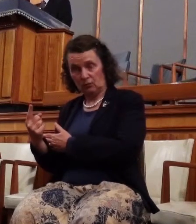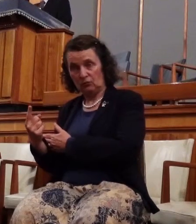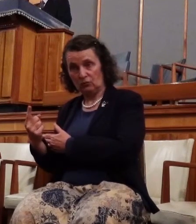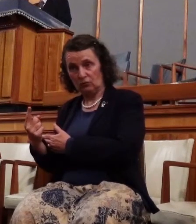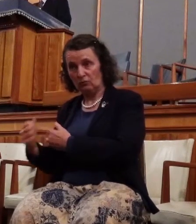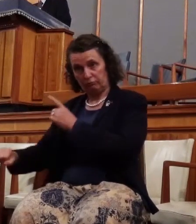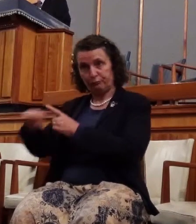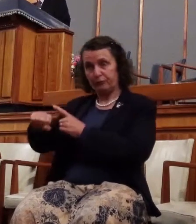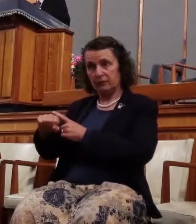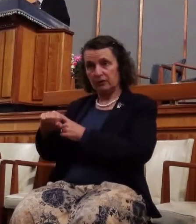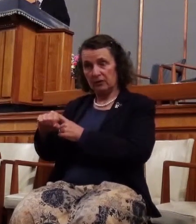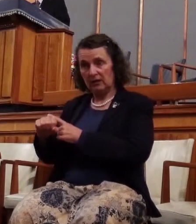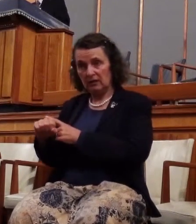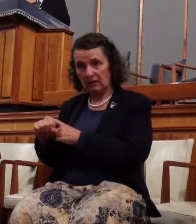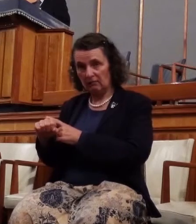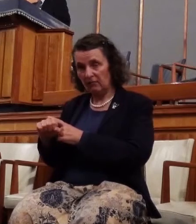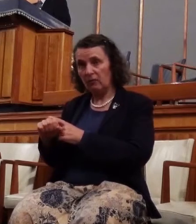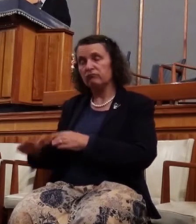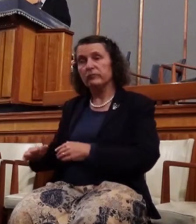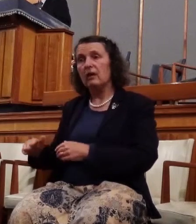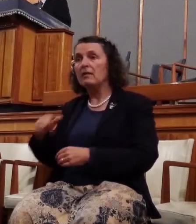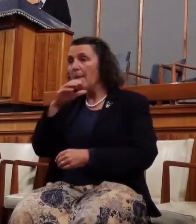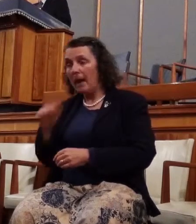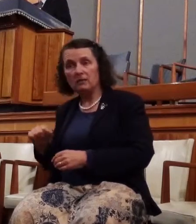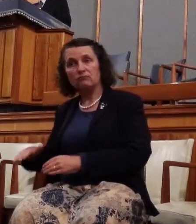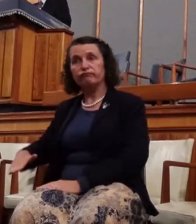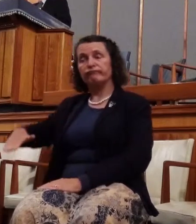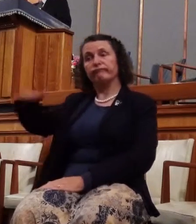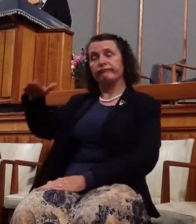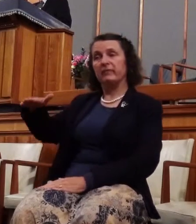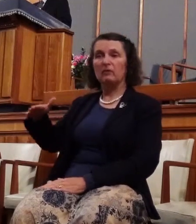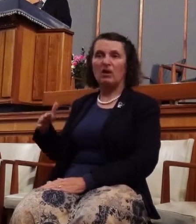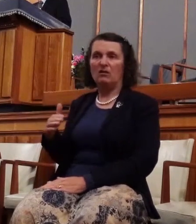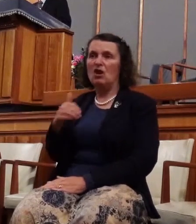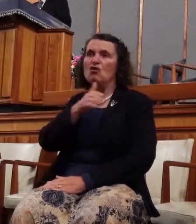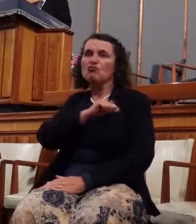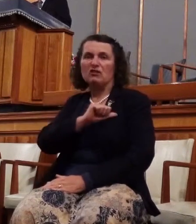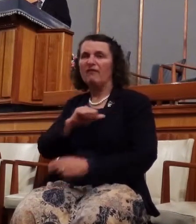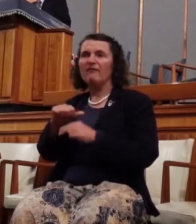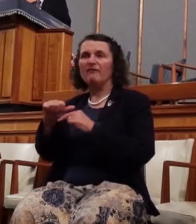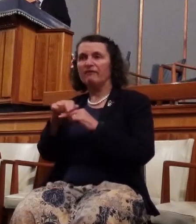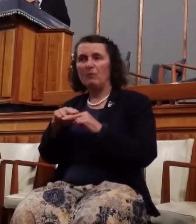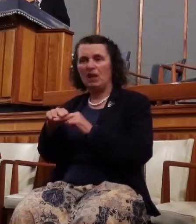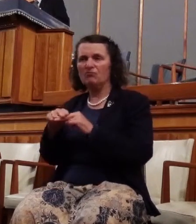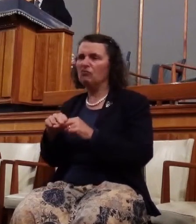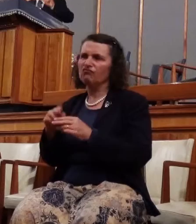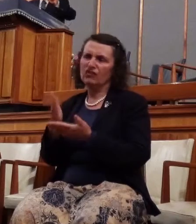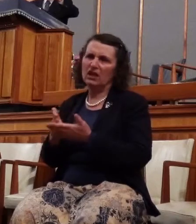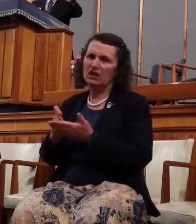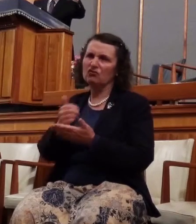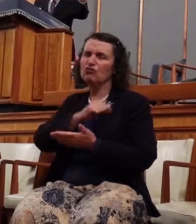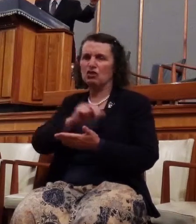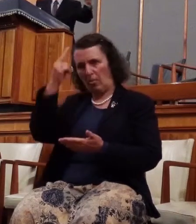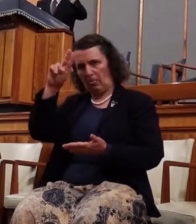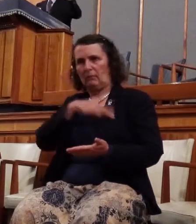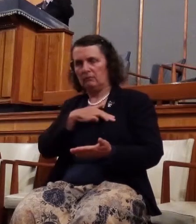nominal. He's from a Christian family, never sought and found the Lord Jesus Christ. And because he didn't see anyone, every